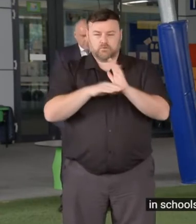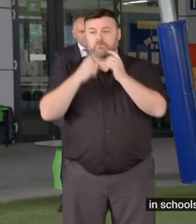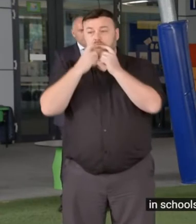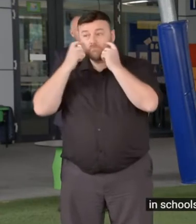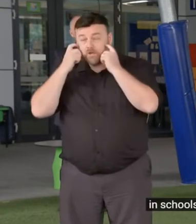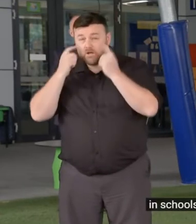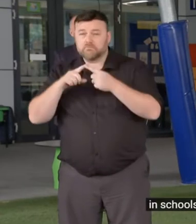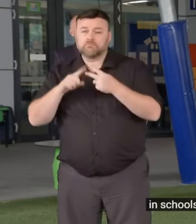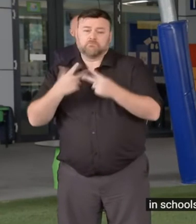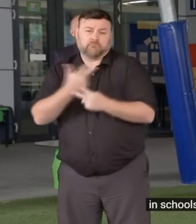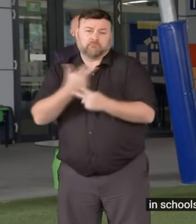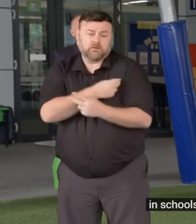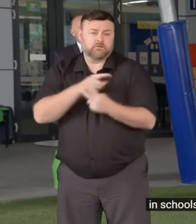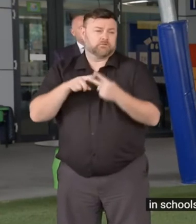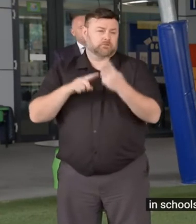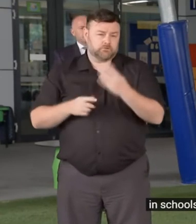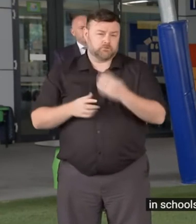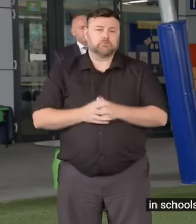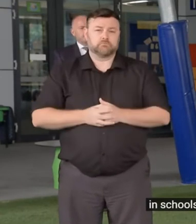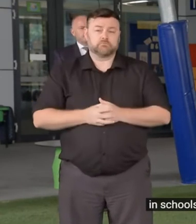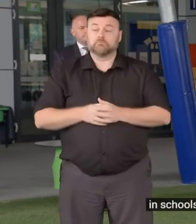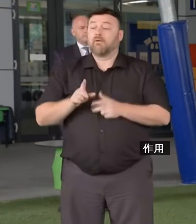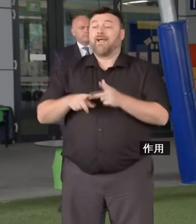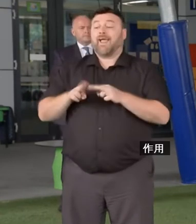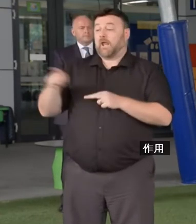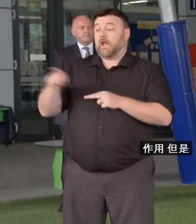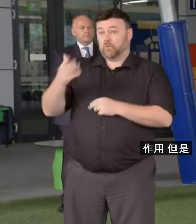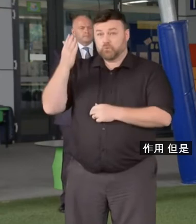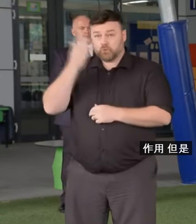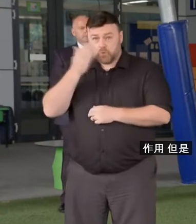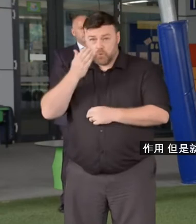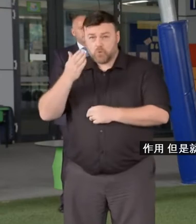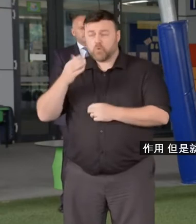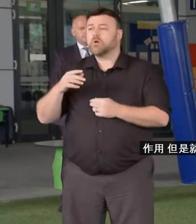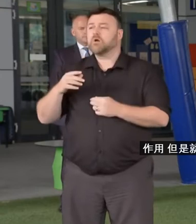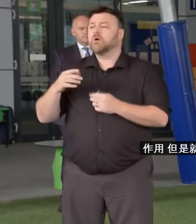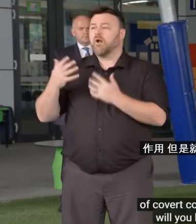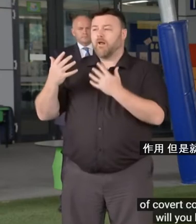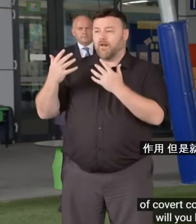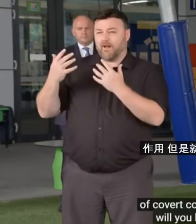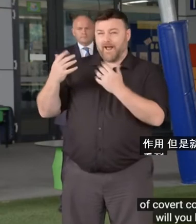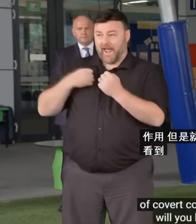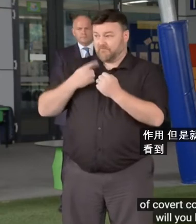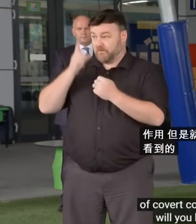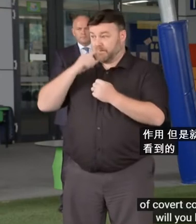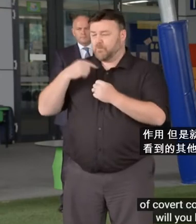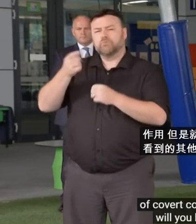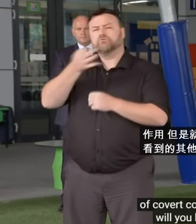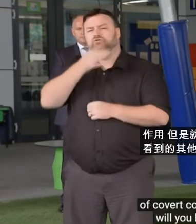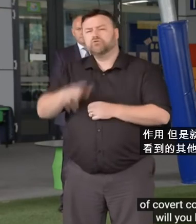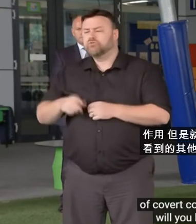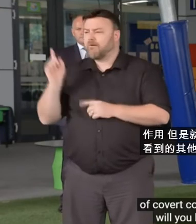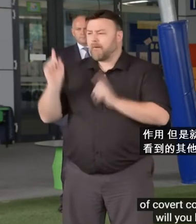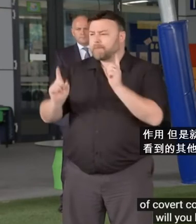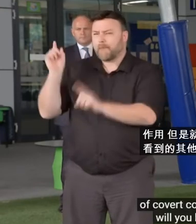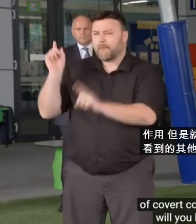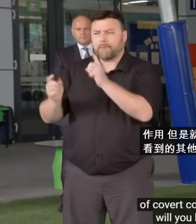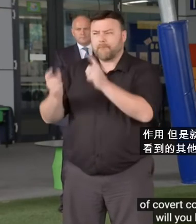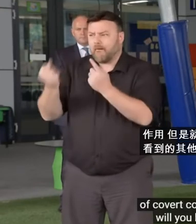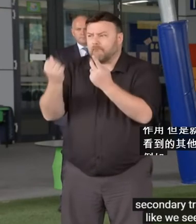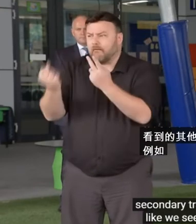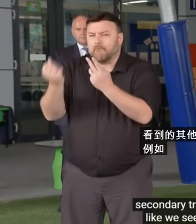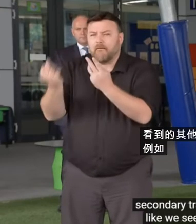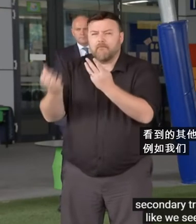multiple cases of COVID coming into school, we will, see some secondary transmission. But again, like we see for other diseases,